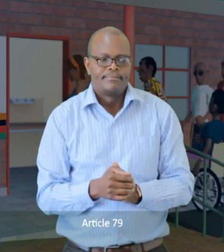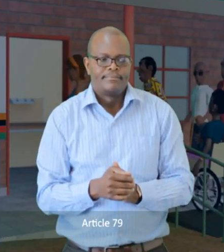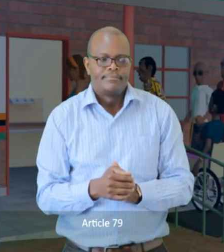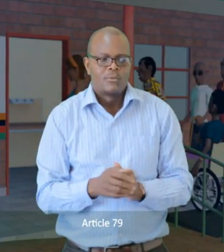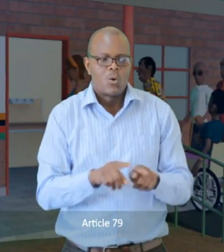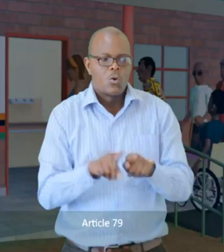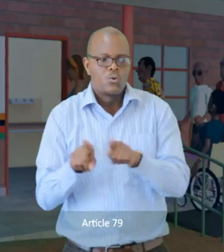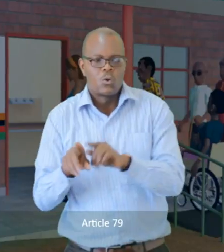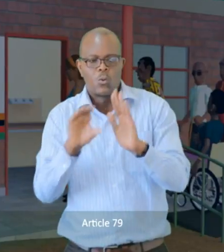Article 79.